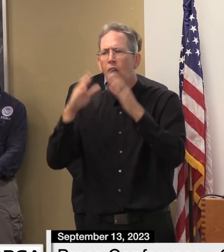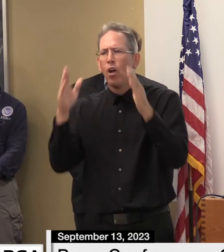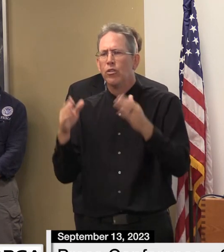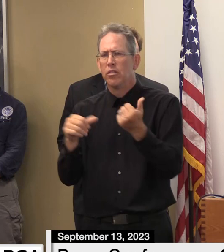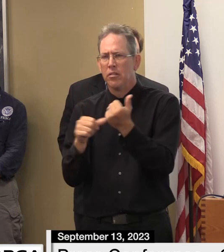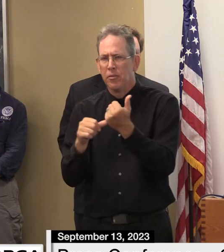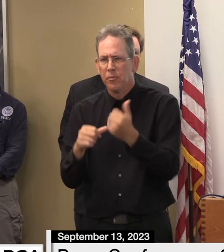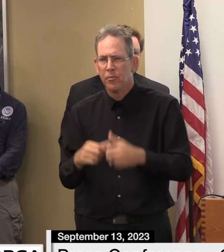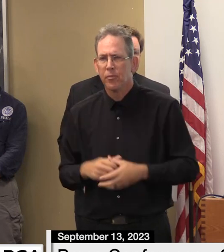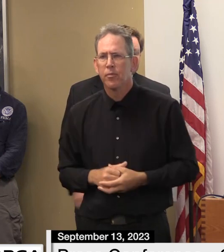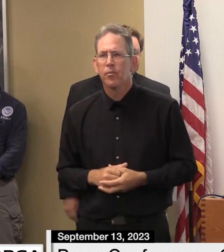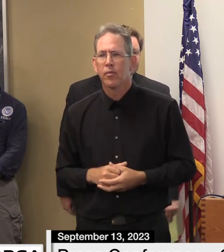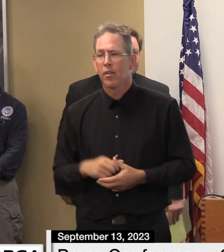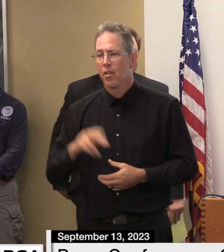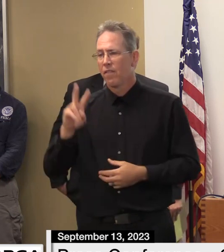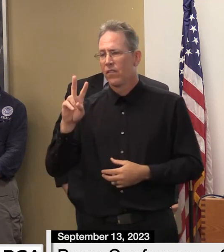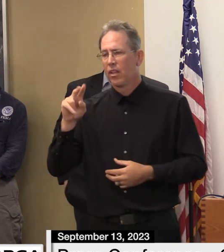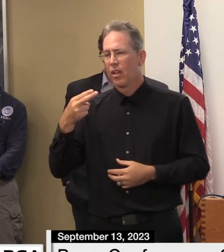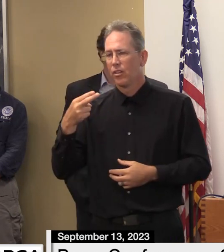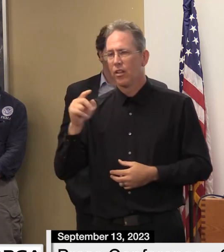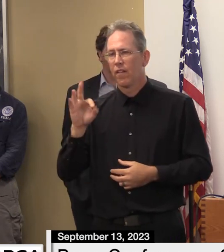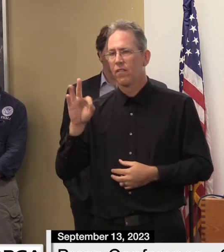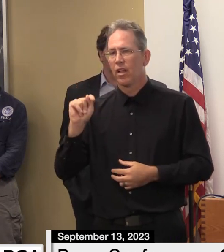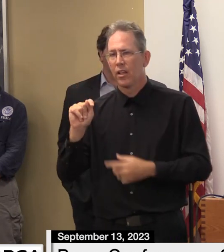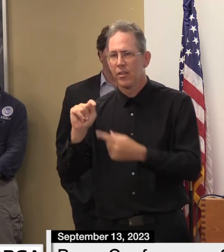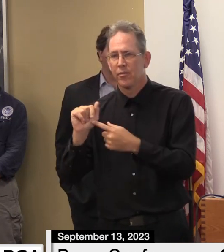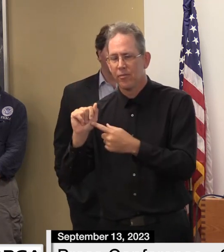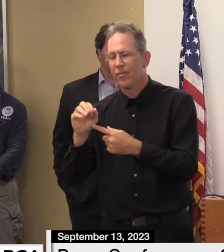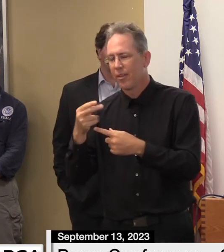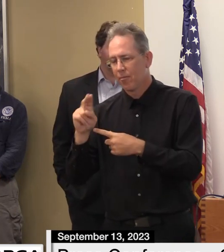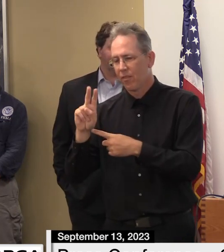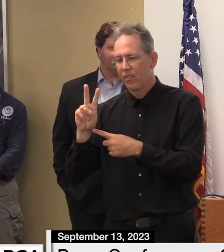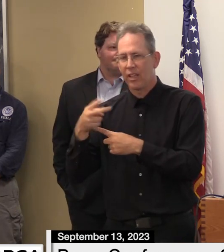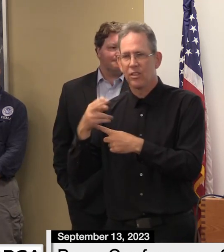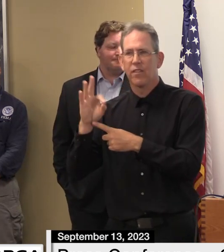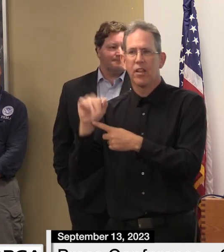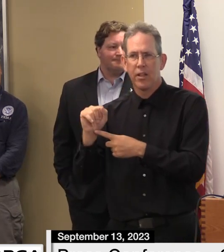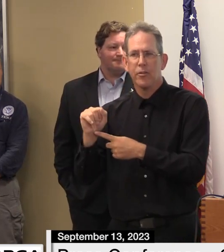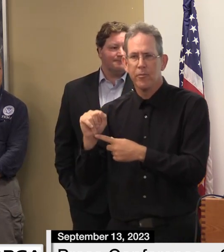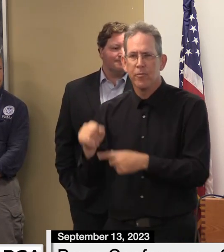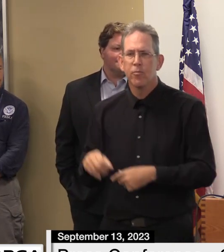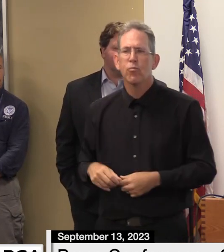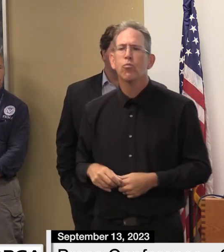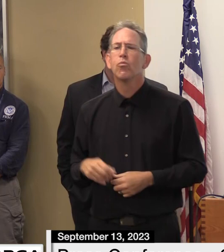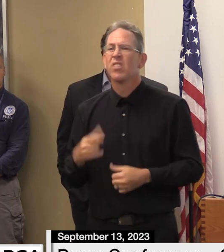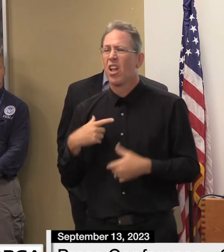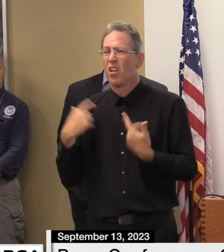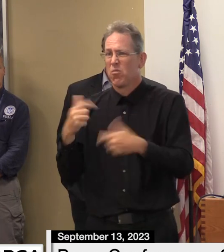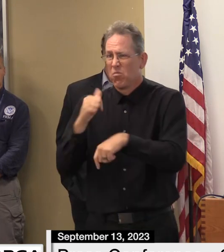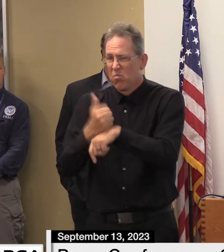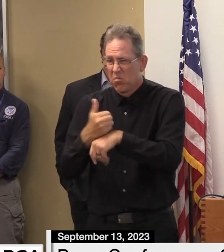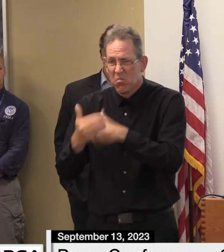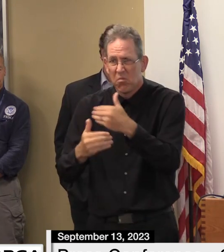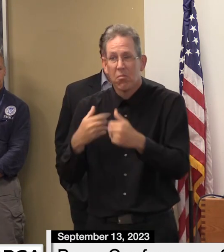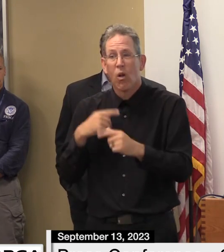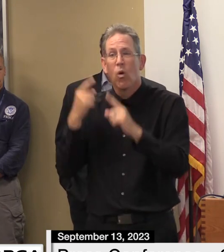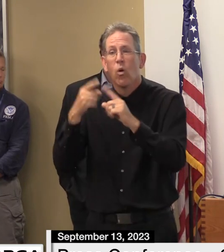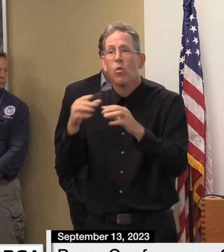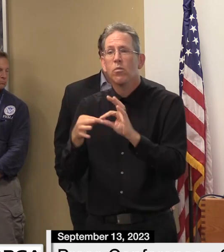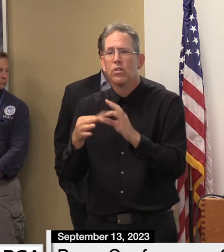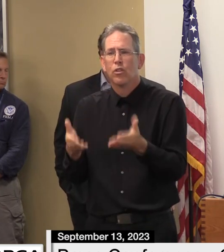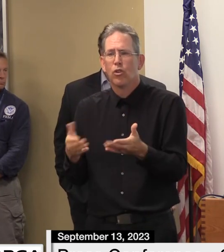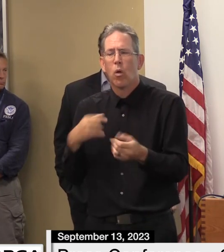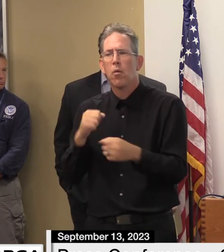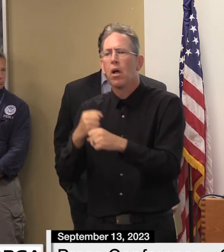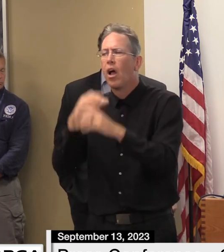is almost a 50-year-old organization that has existed with a mission of furthering affordable housing throughout